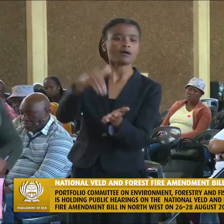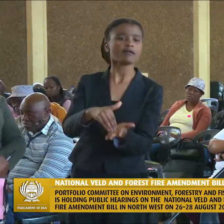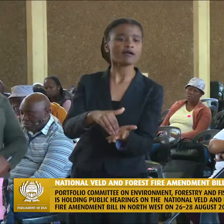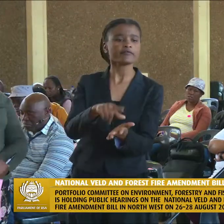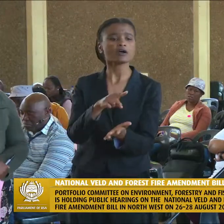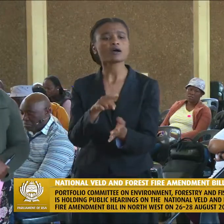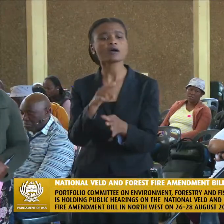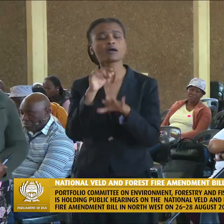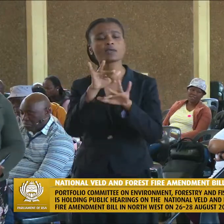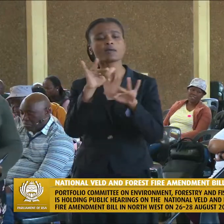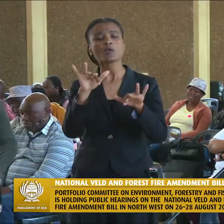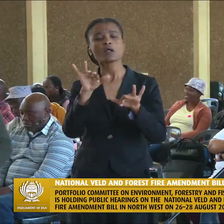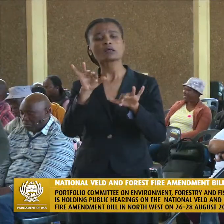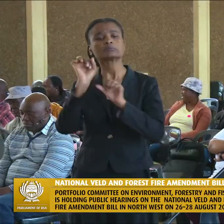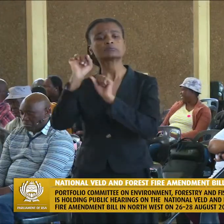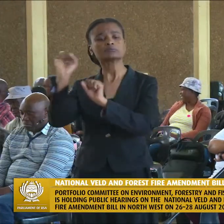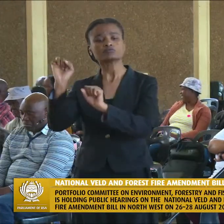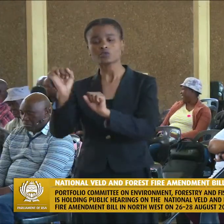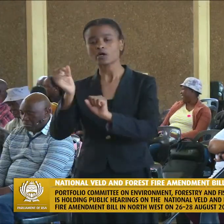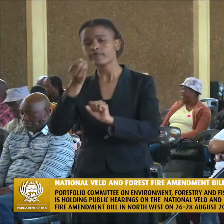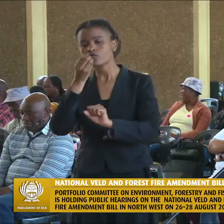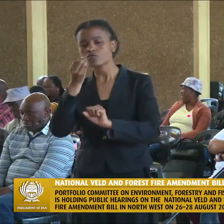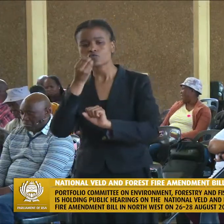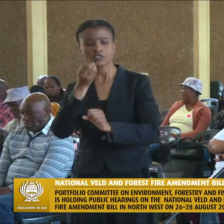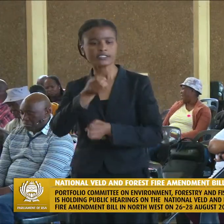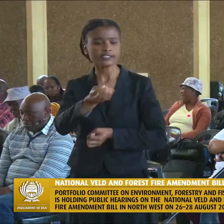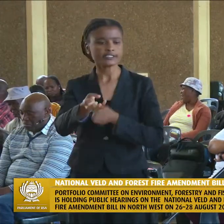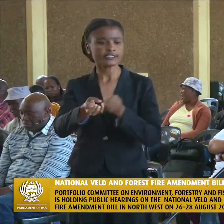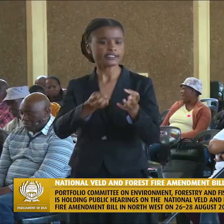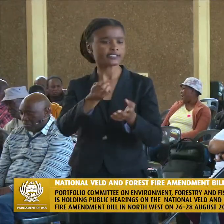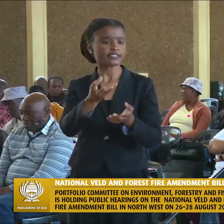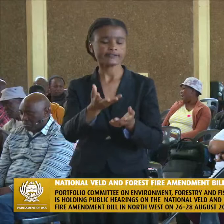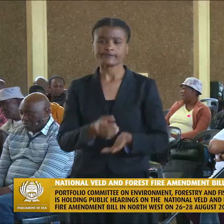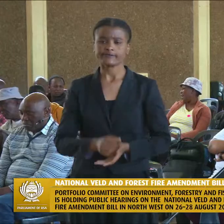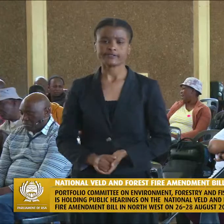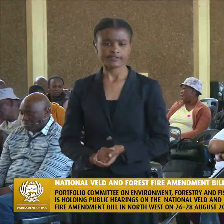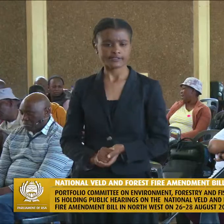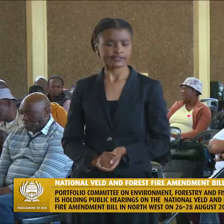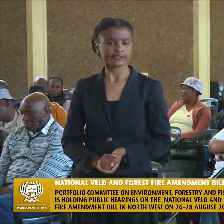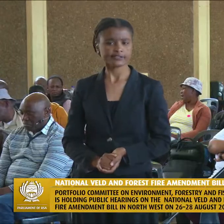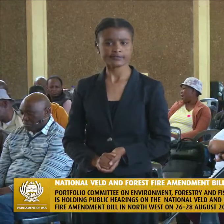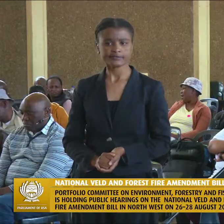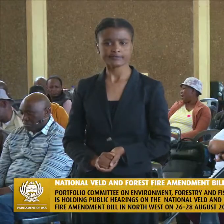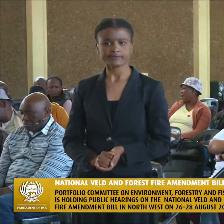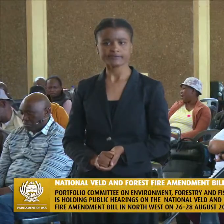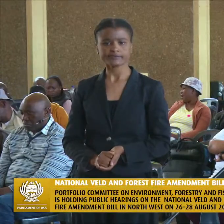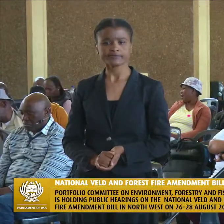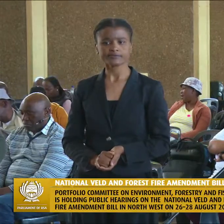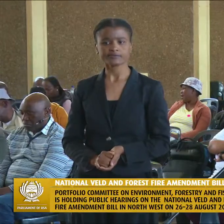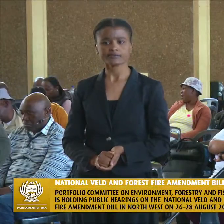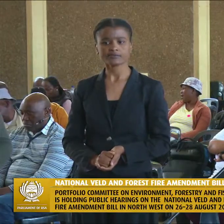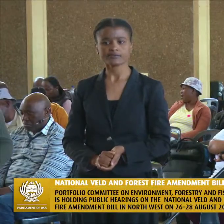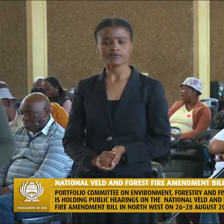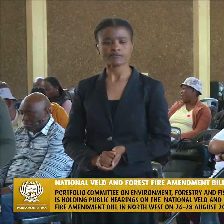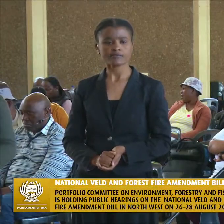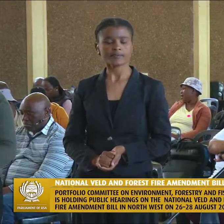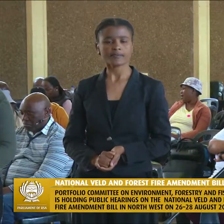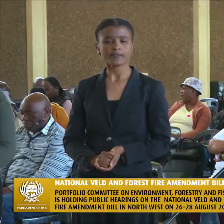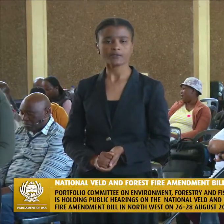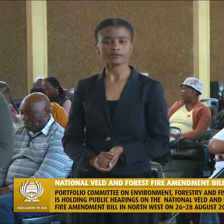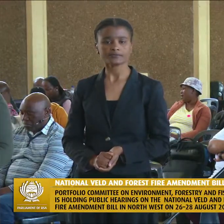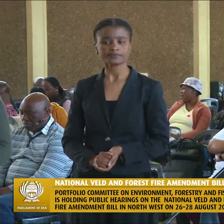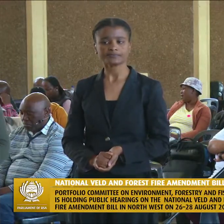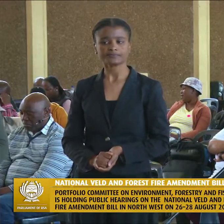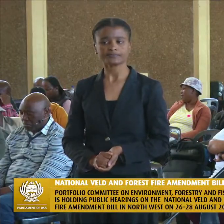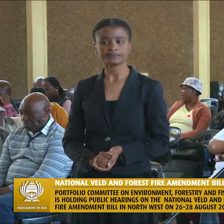after extinguishing this fire the government the people from the government came and gave some their people